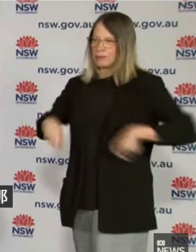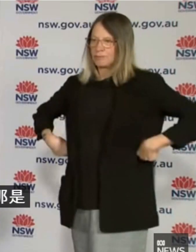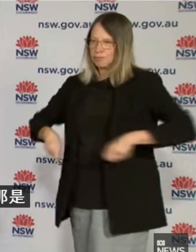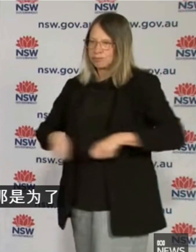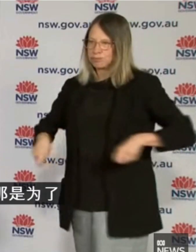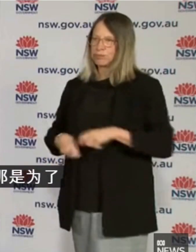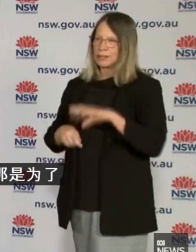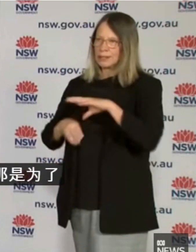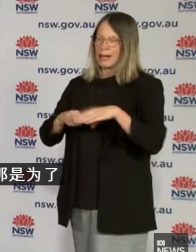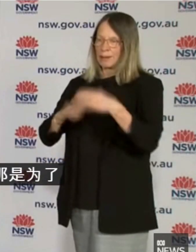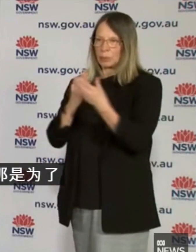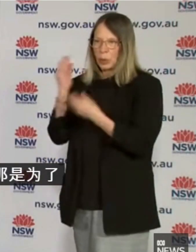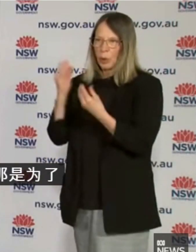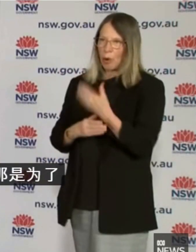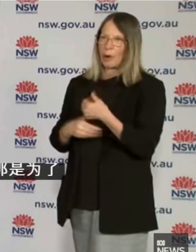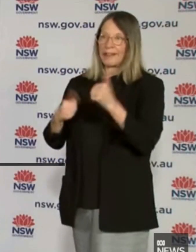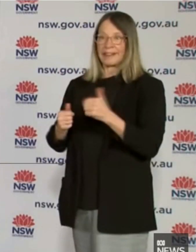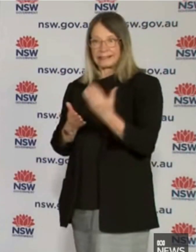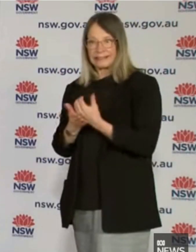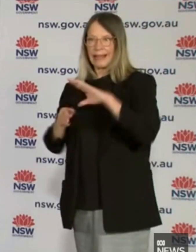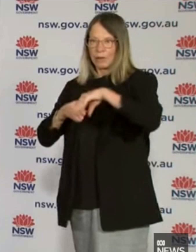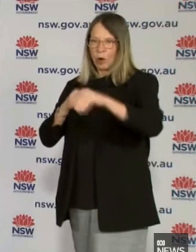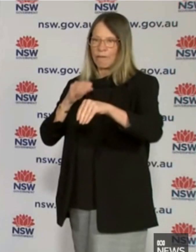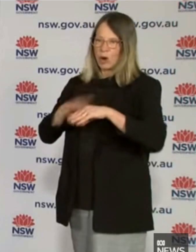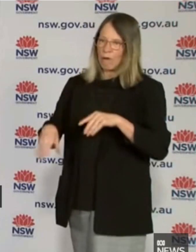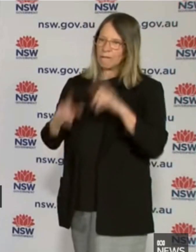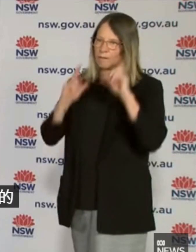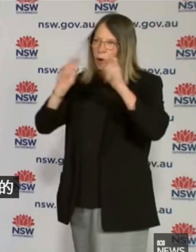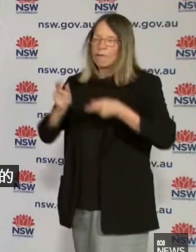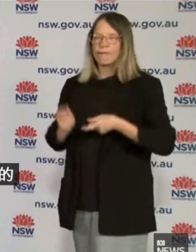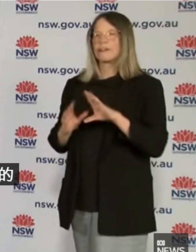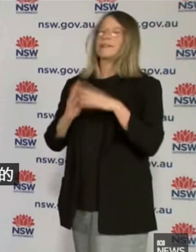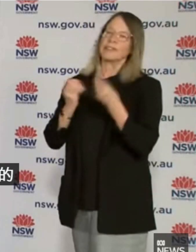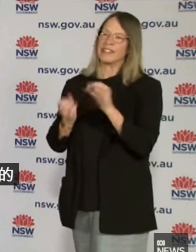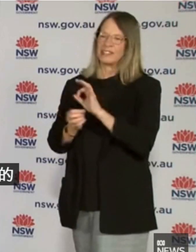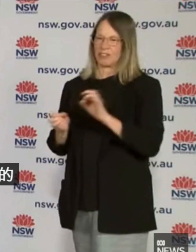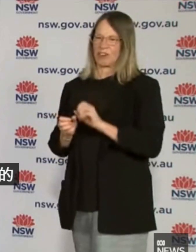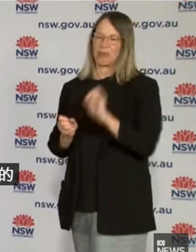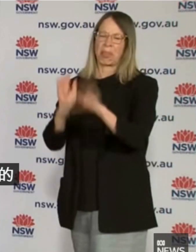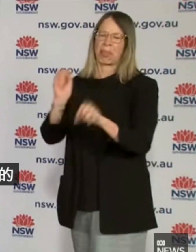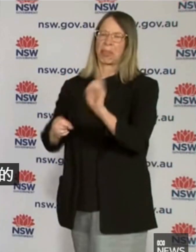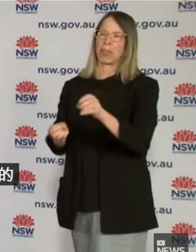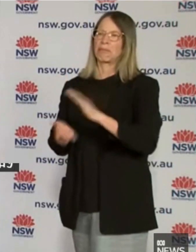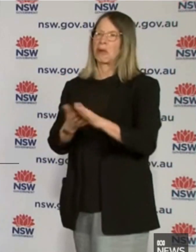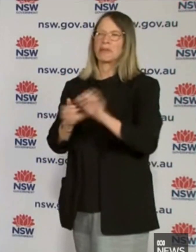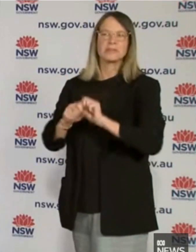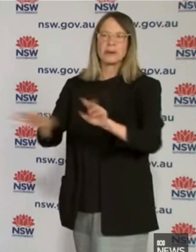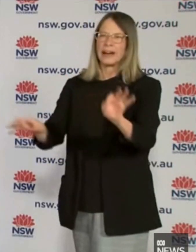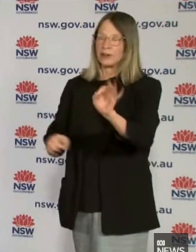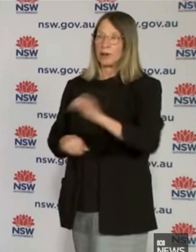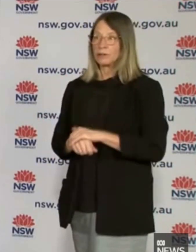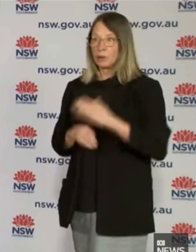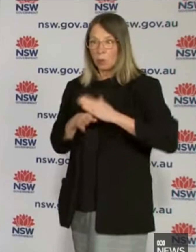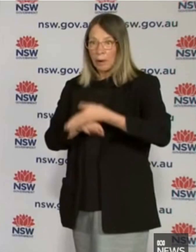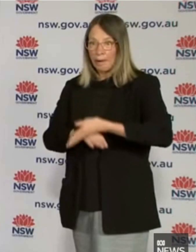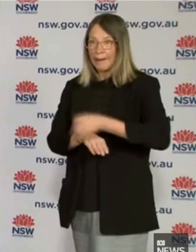to doff, that's to safely take it off. So there's been an enormous amount of work happening across the system, but the reality is that the